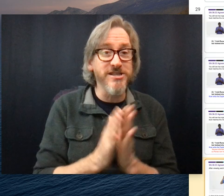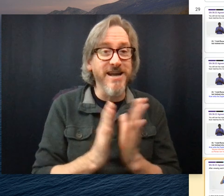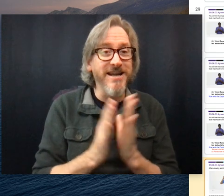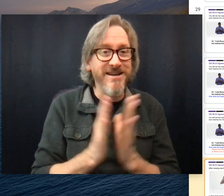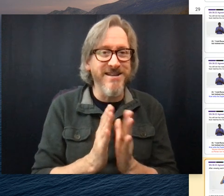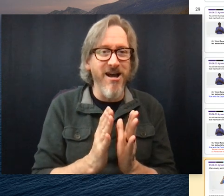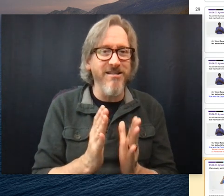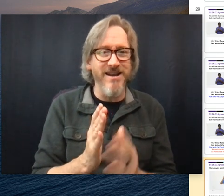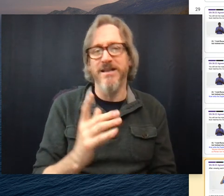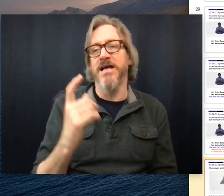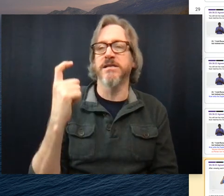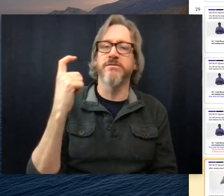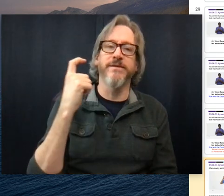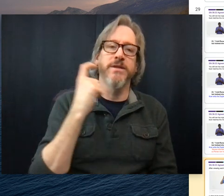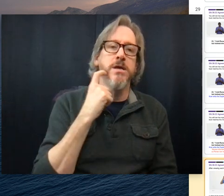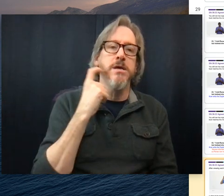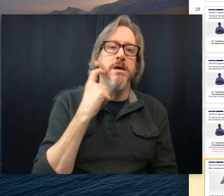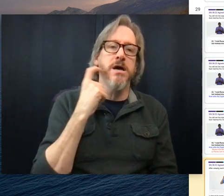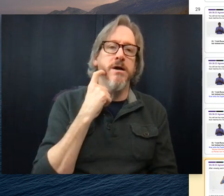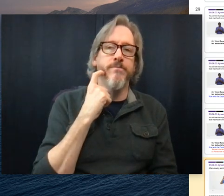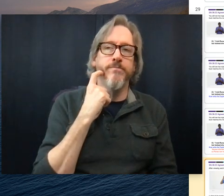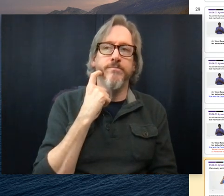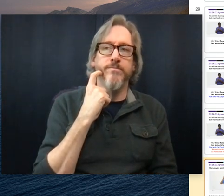It's just like the holiday classics, right?